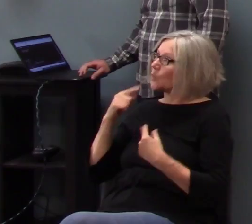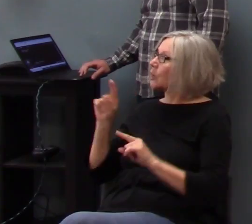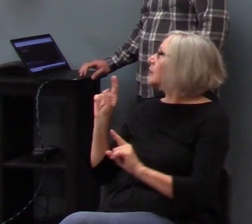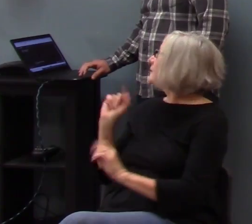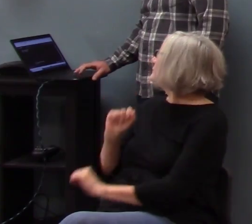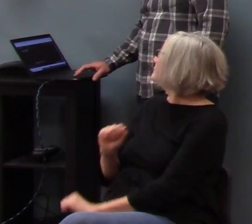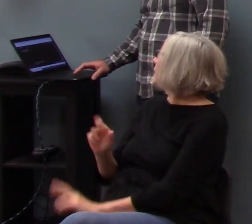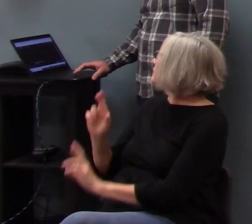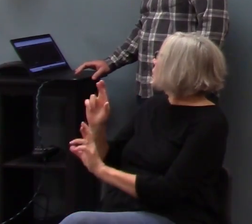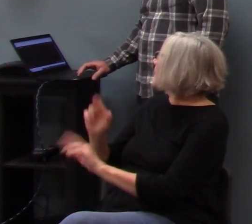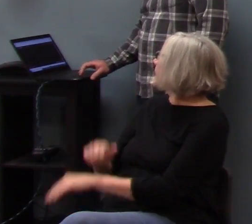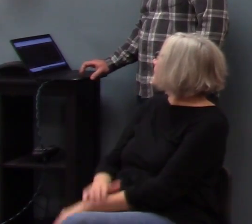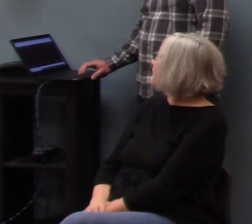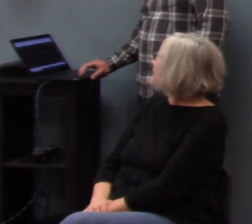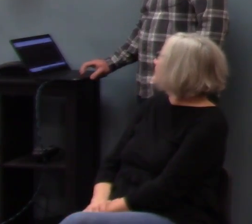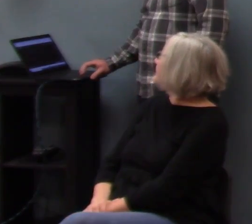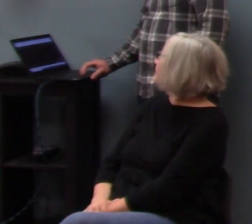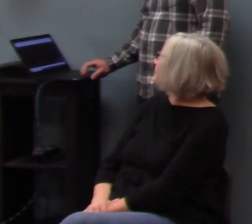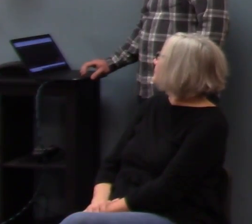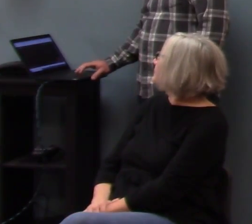Let's hope.